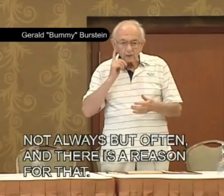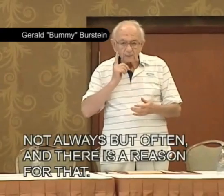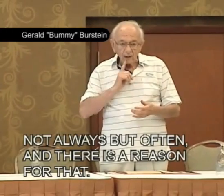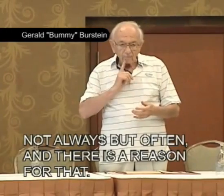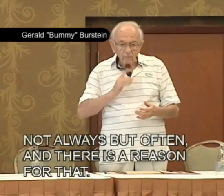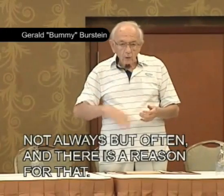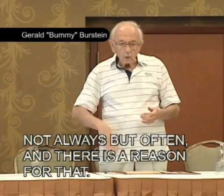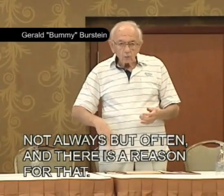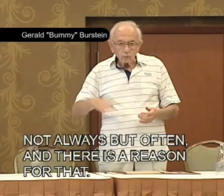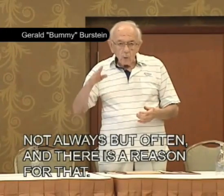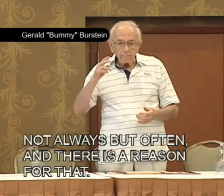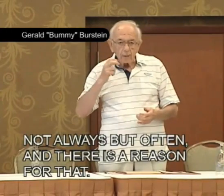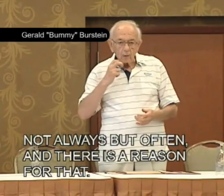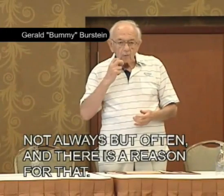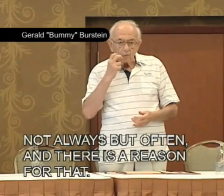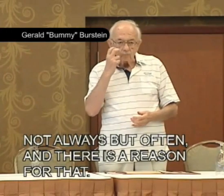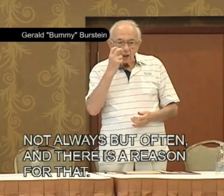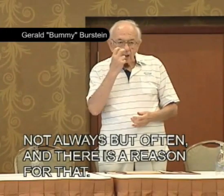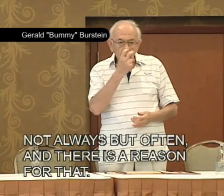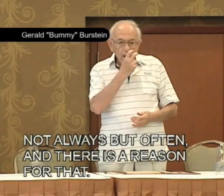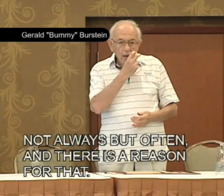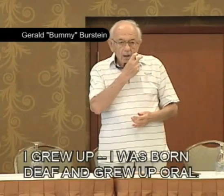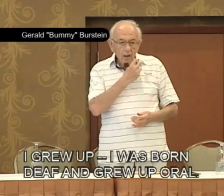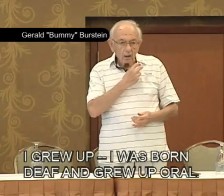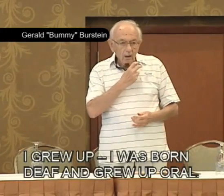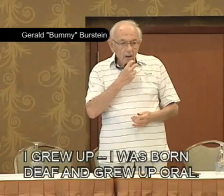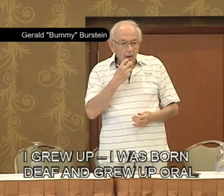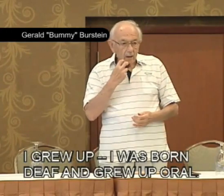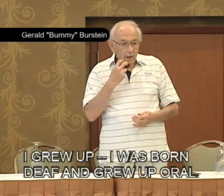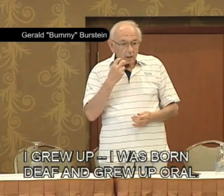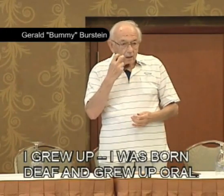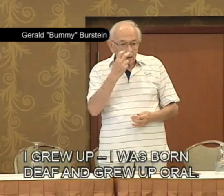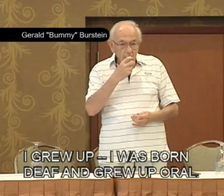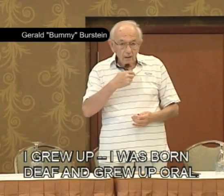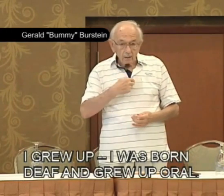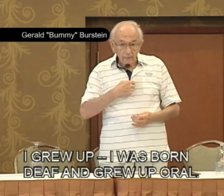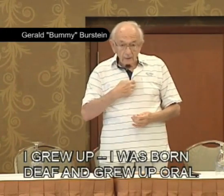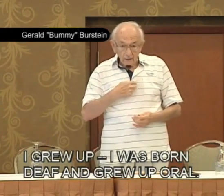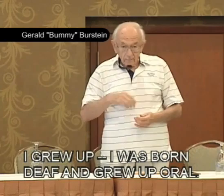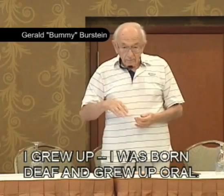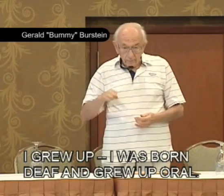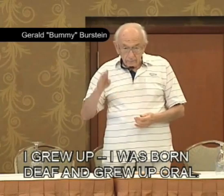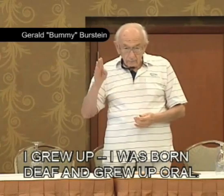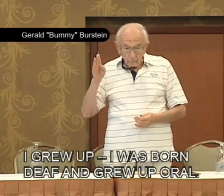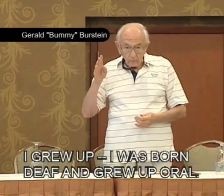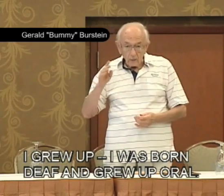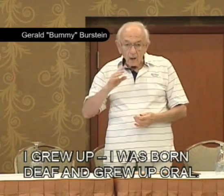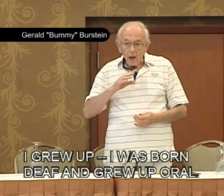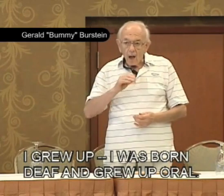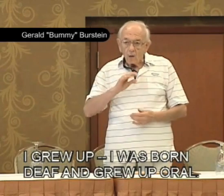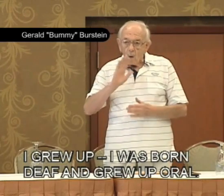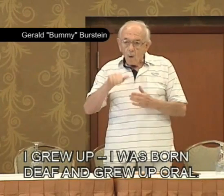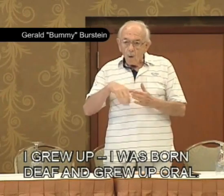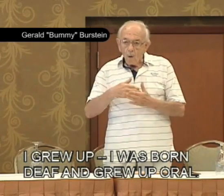I grew up I was born deaf and grew up oral